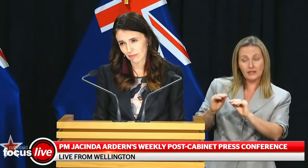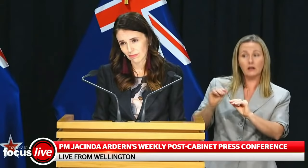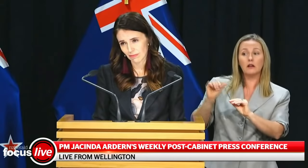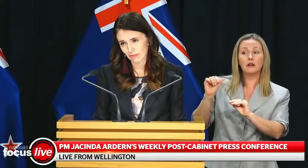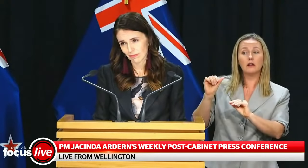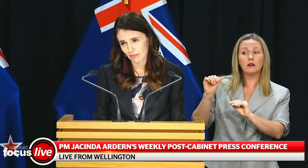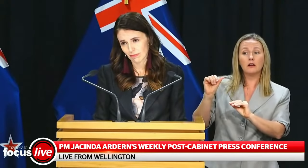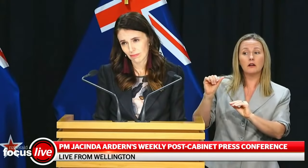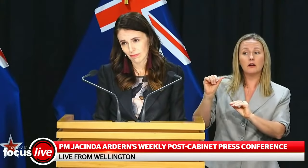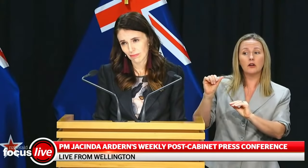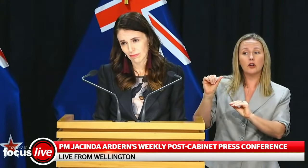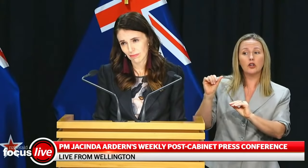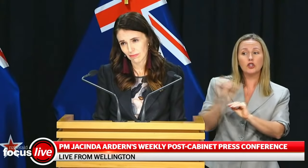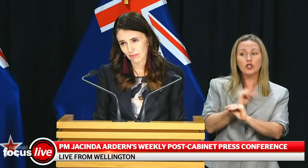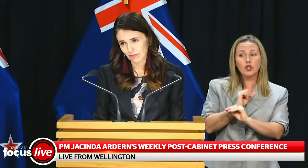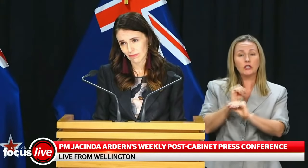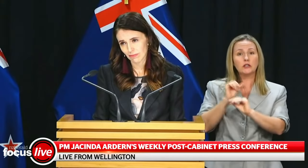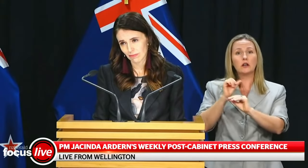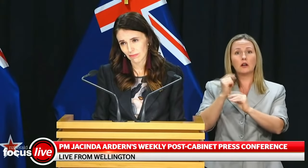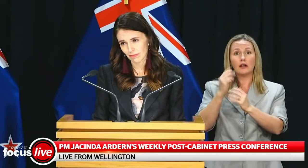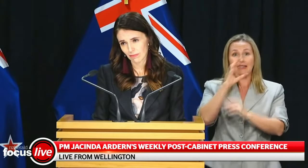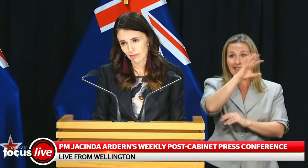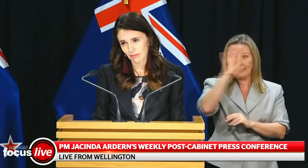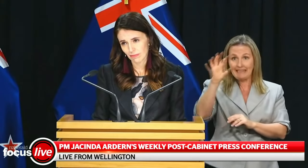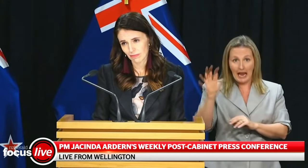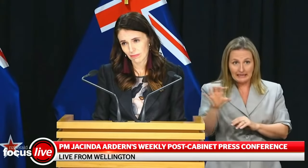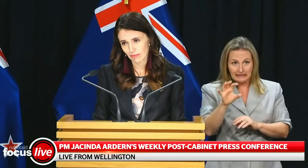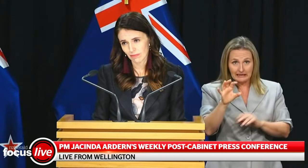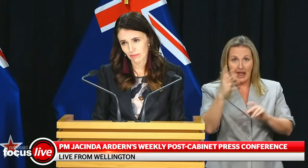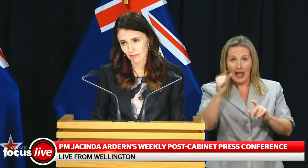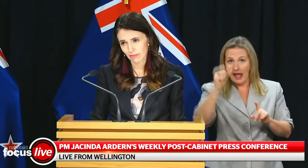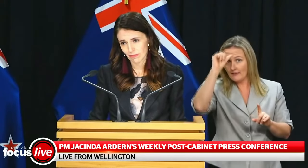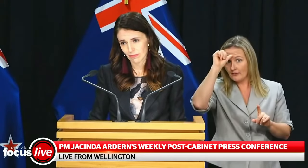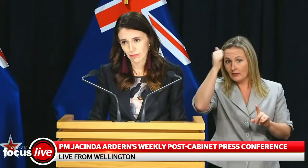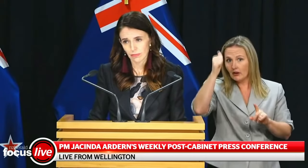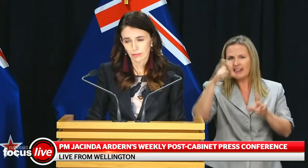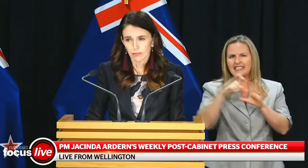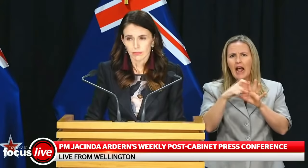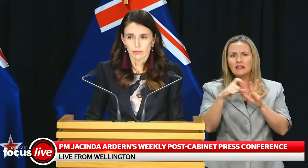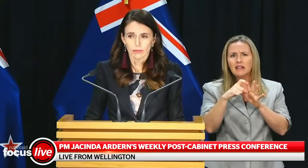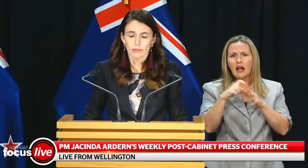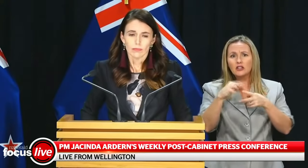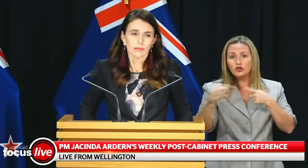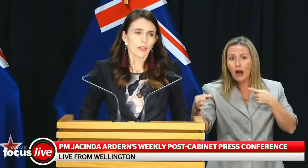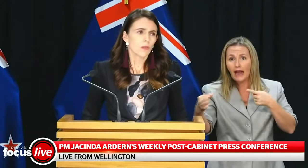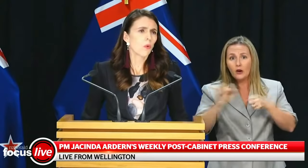pause with states if any Delta cases emerge? We are largely unvaccinated here in